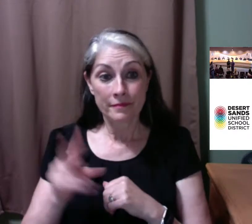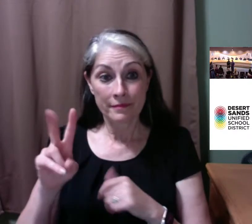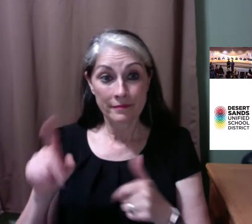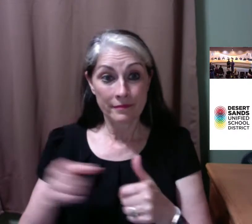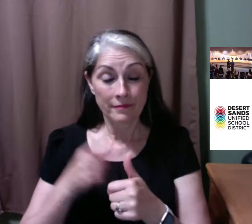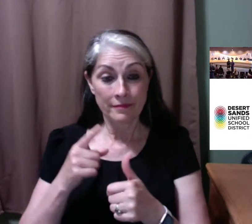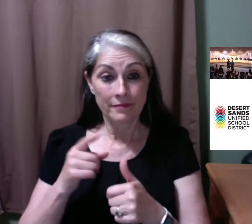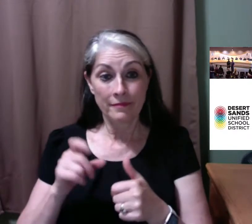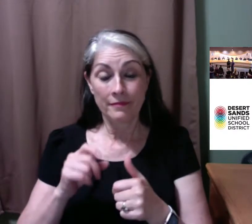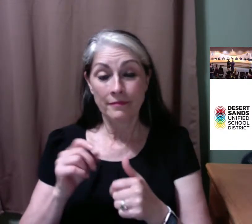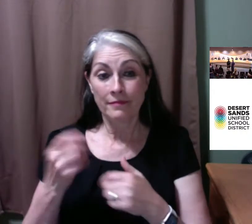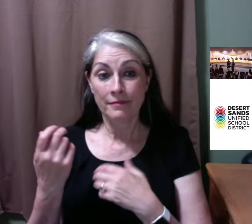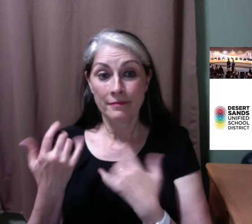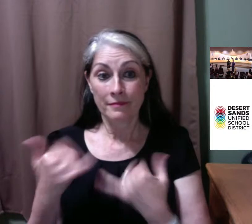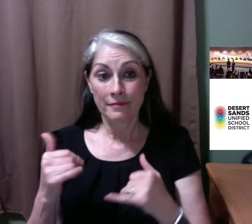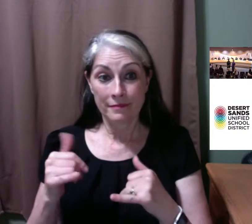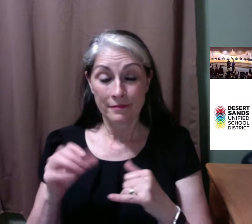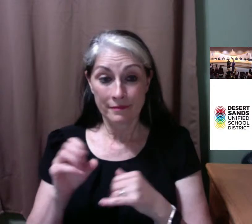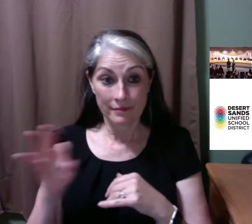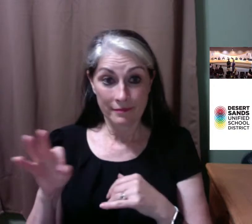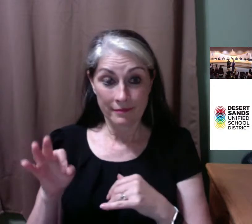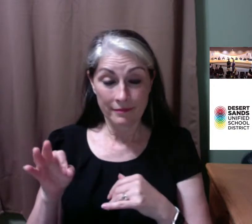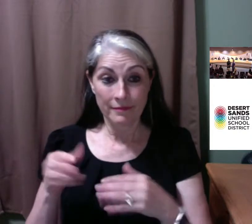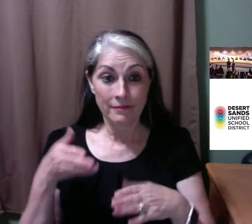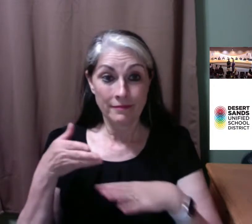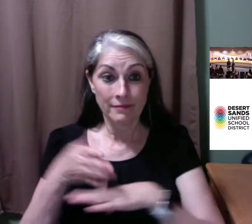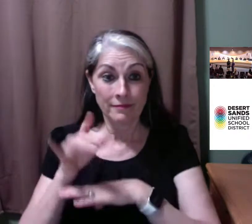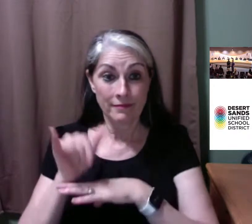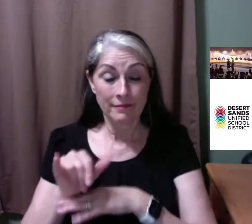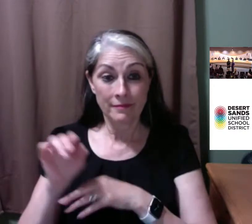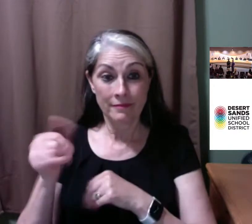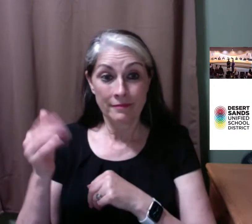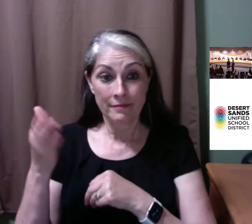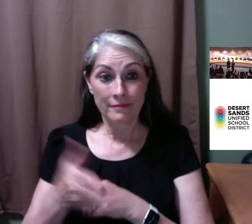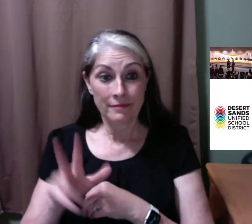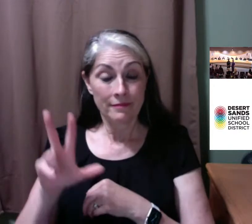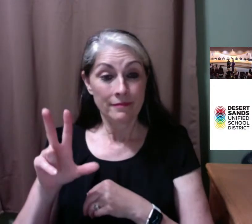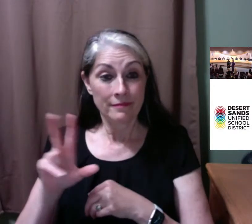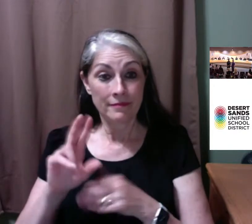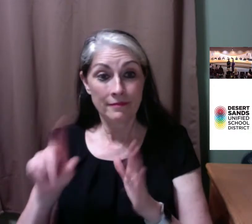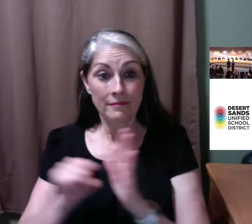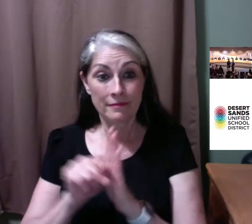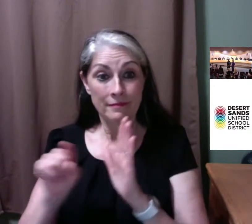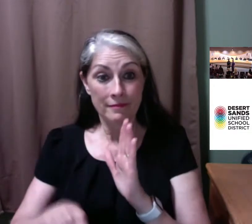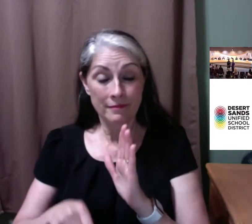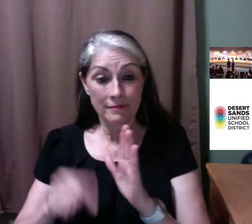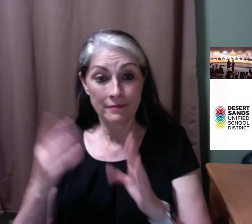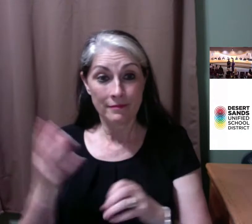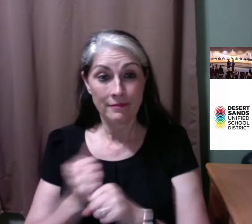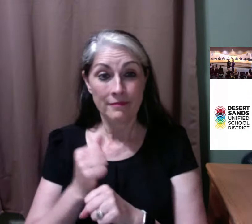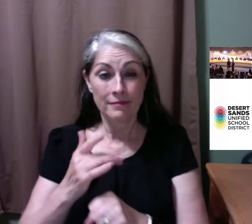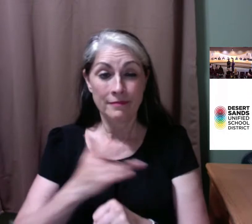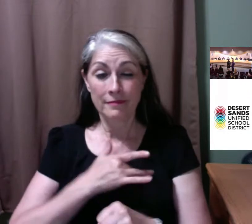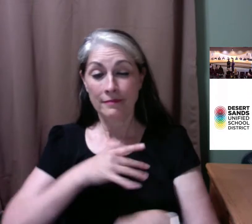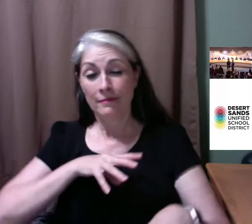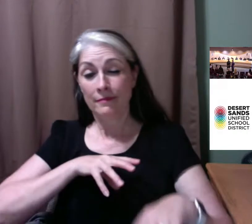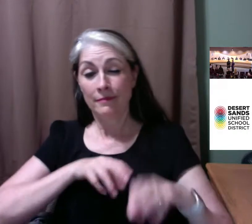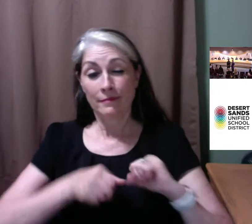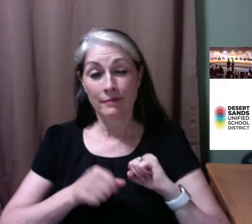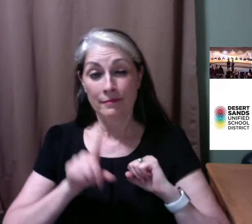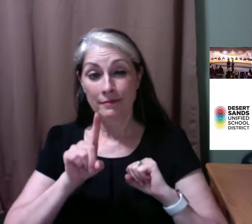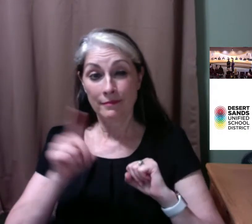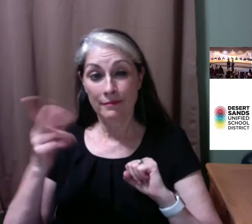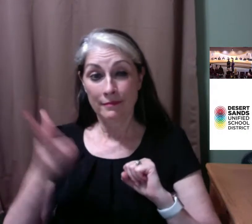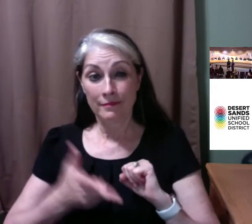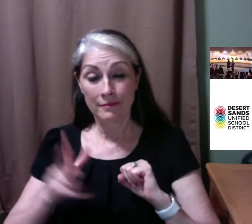playoff, followed by a 10-3 quarterfinal win, and it led to a heartbreaking 1-3